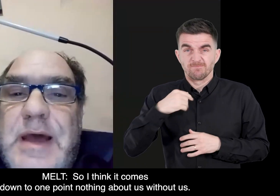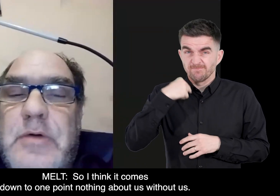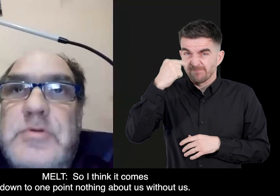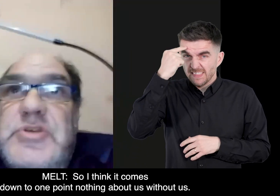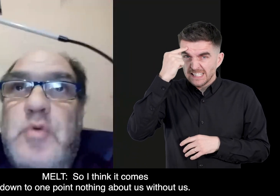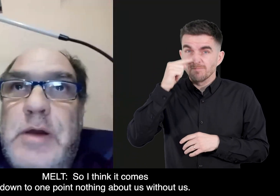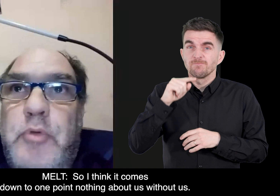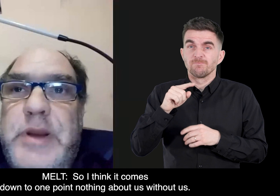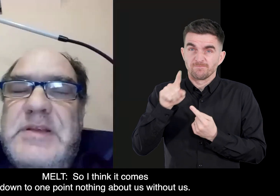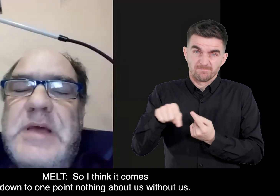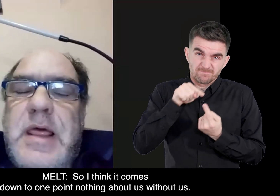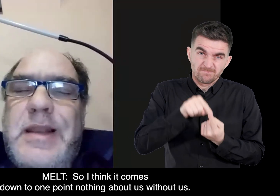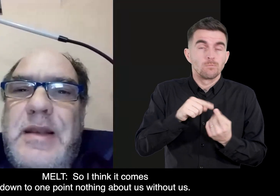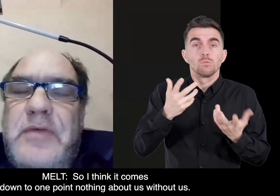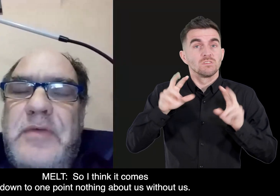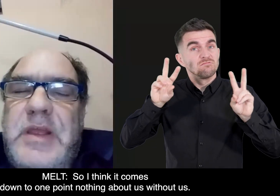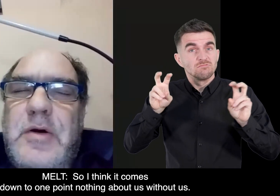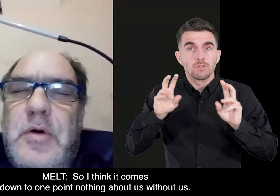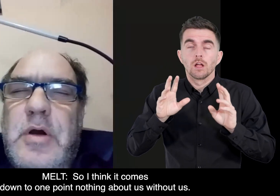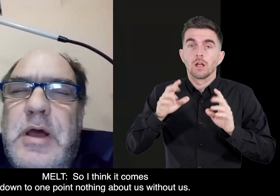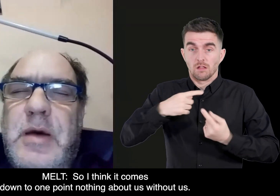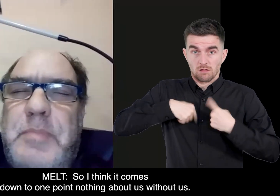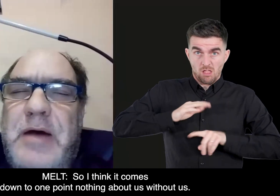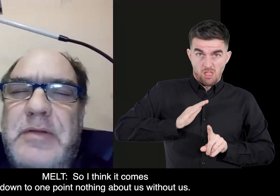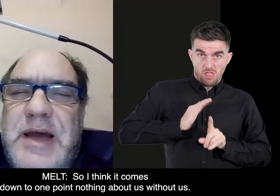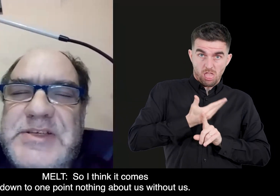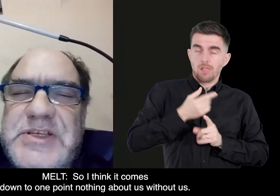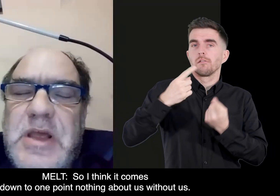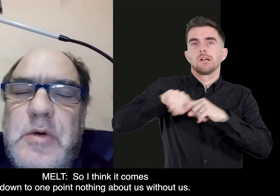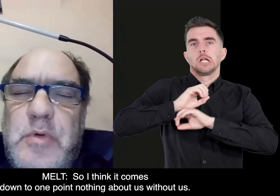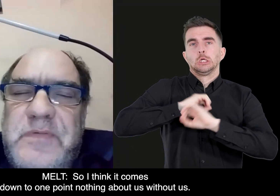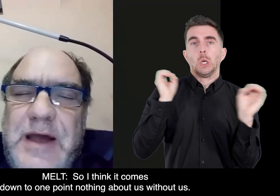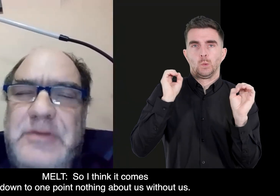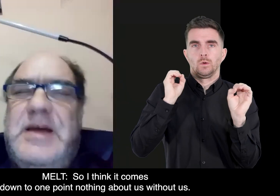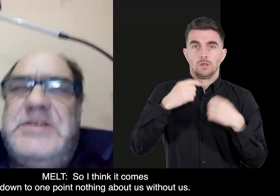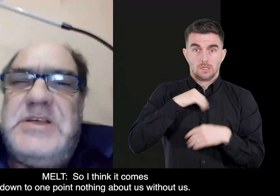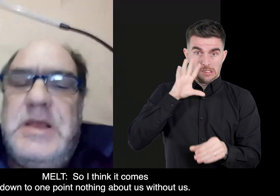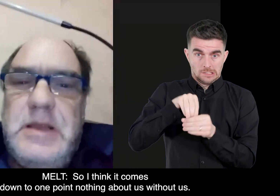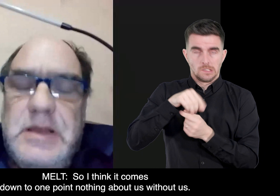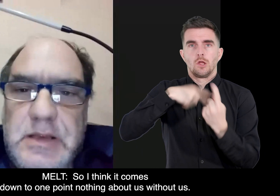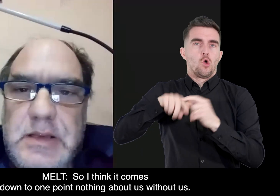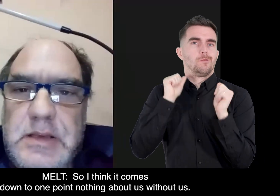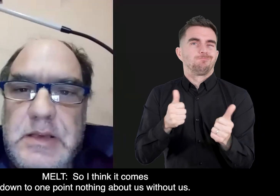comes down to one point: nothing about us without us.